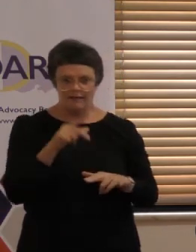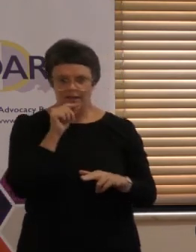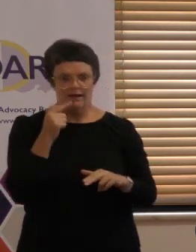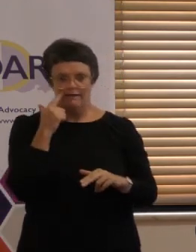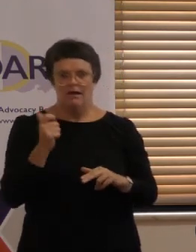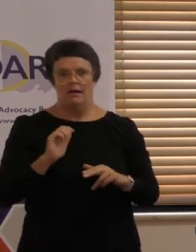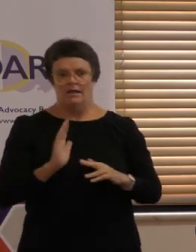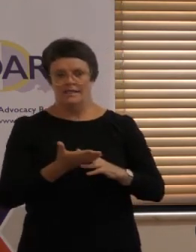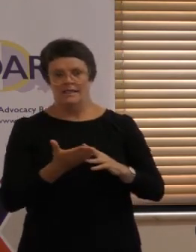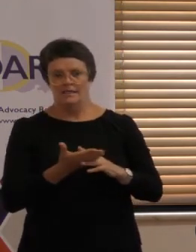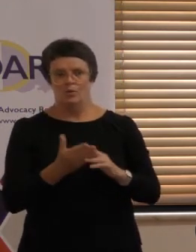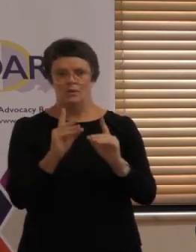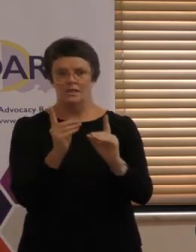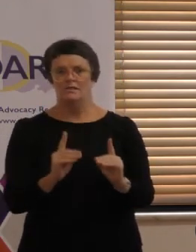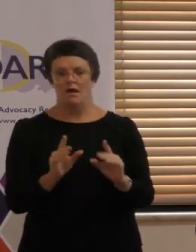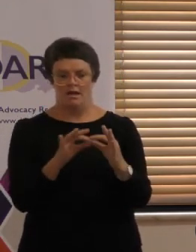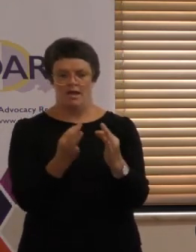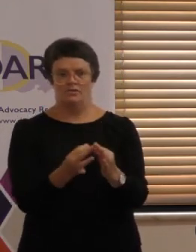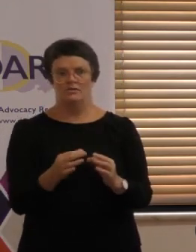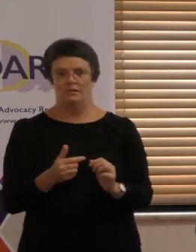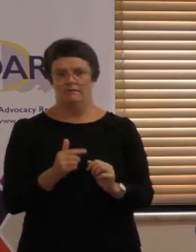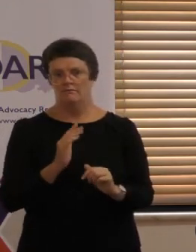work experience, so you're going to have to research